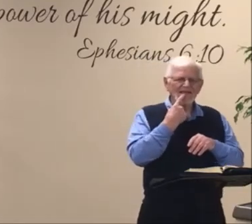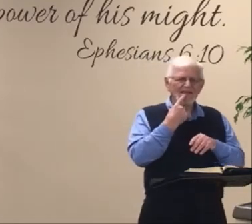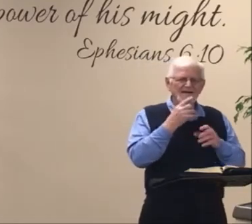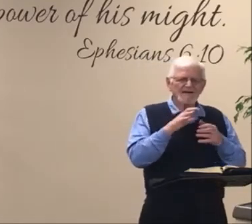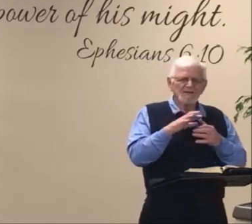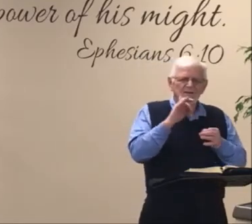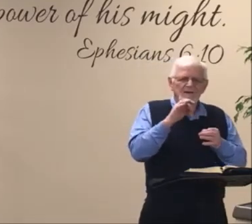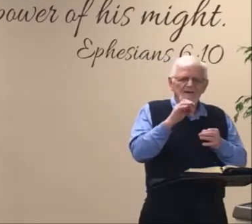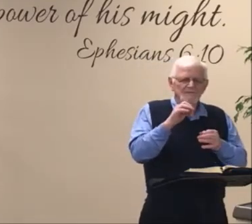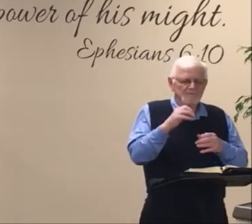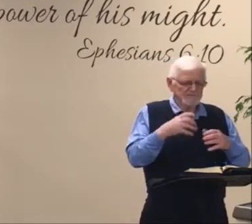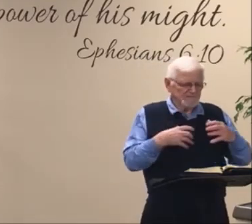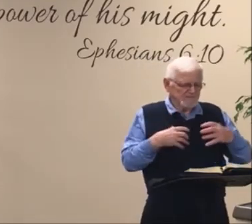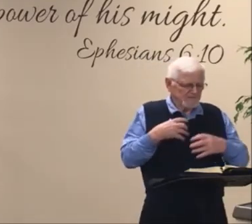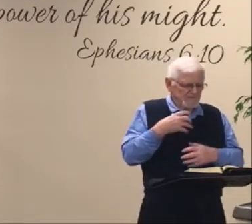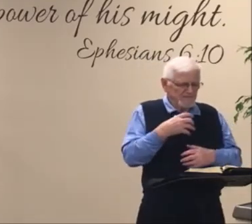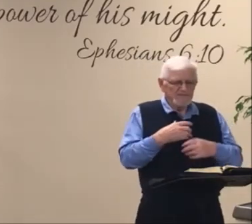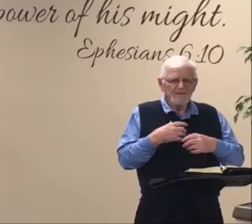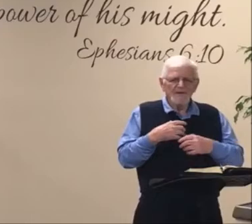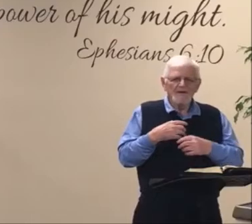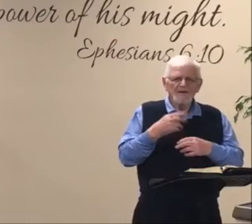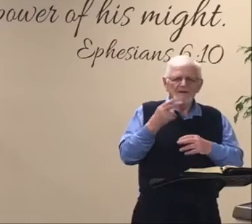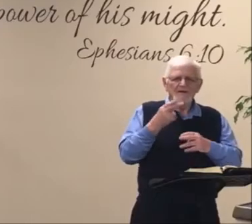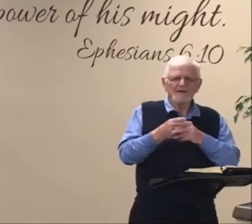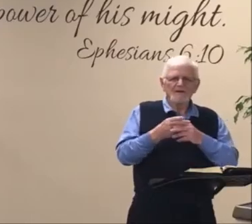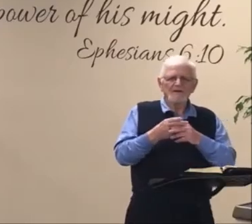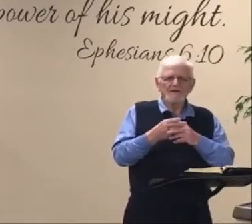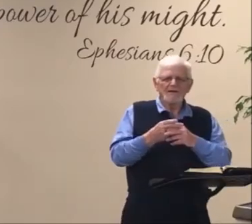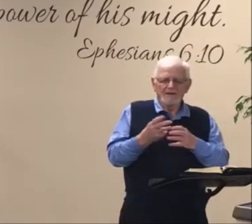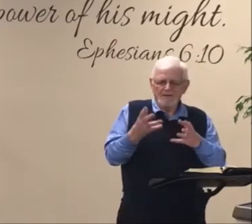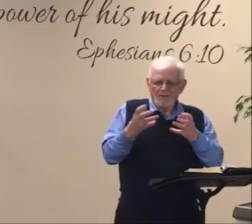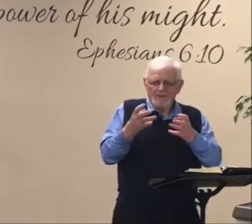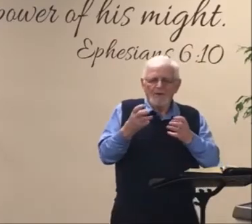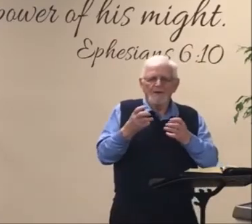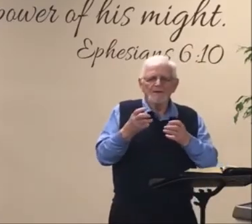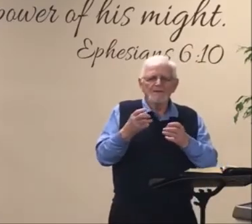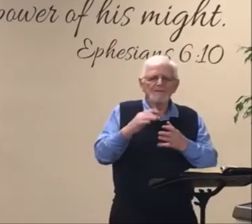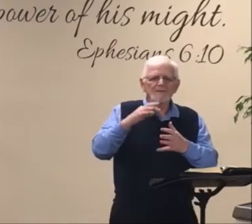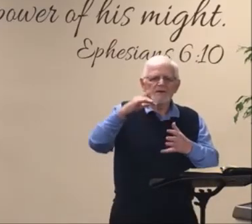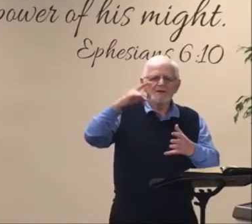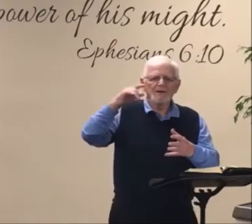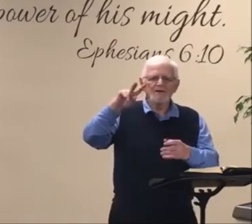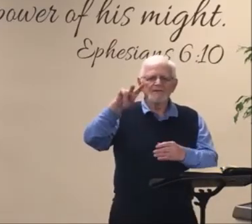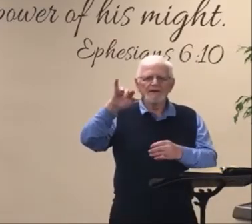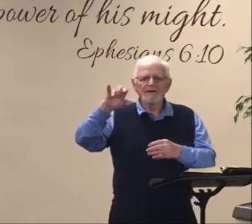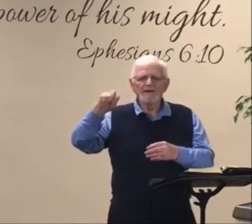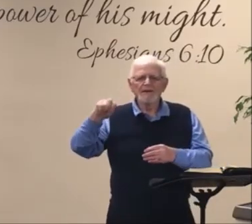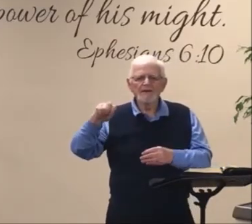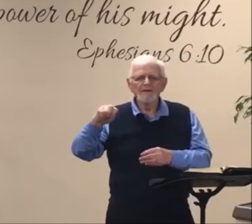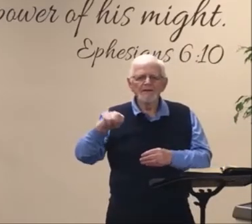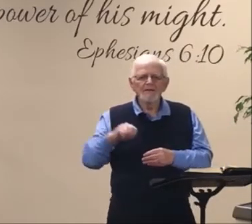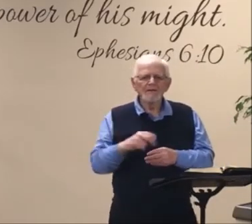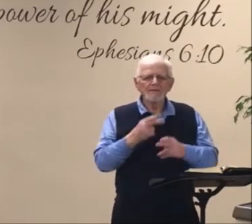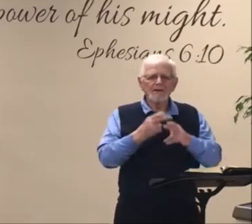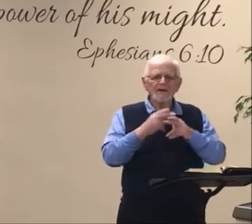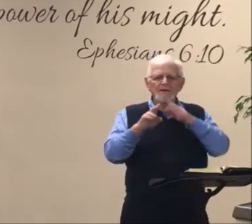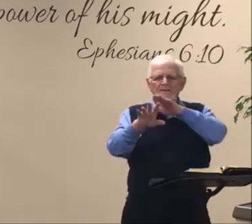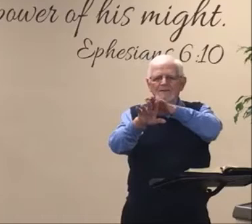discontented. My name is desires of vainglory. Or would you have to agree with Jacob and say, my name is deceiver?